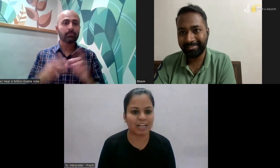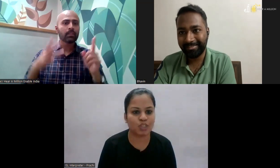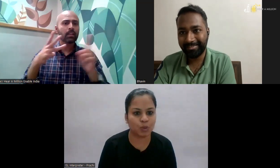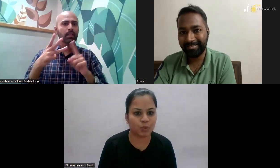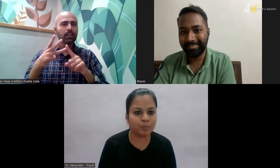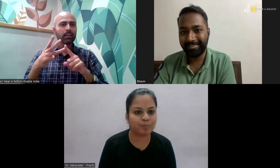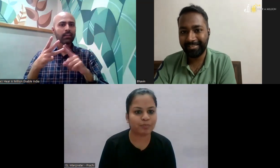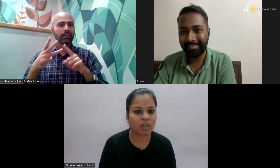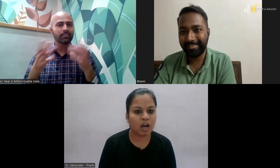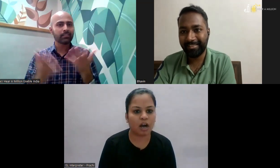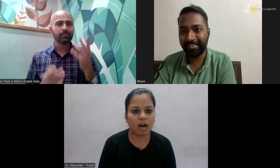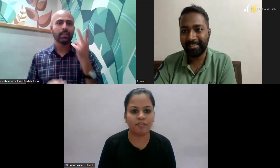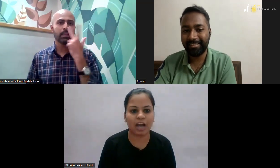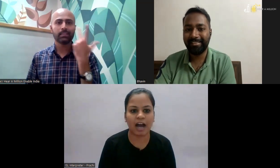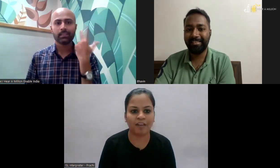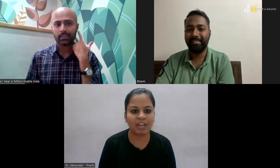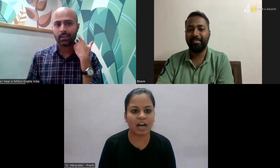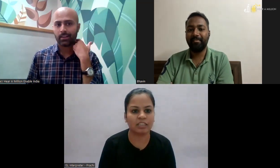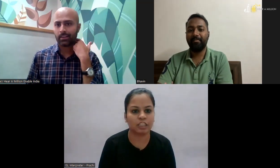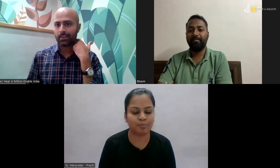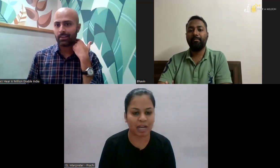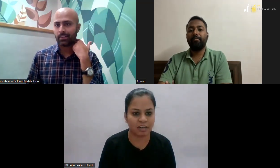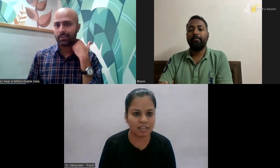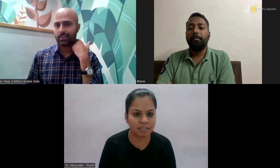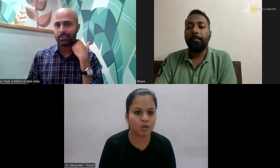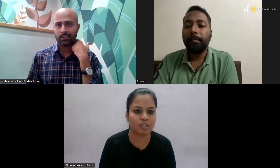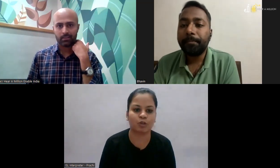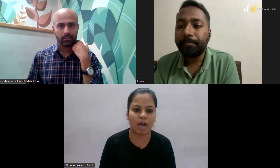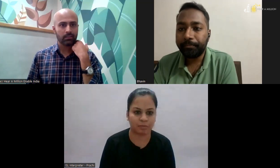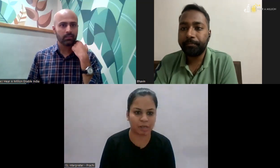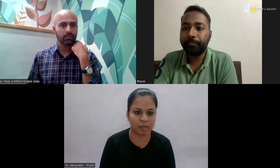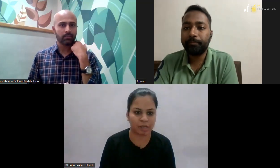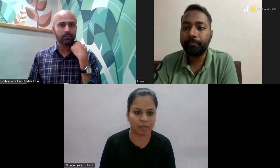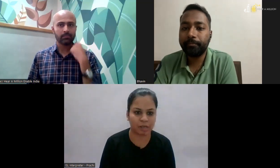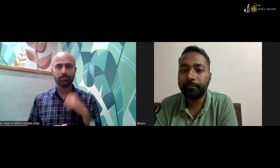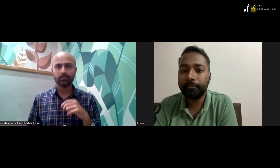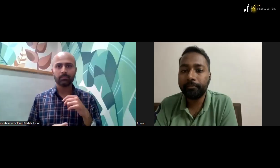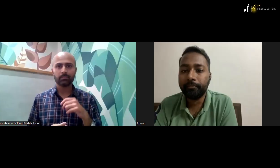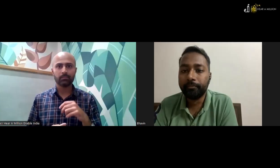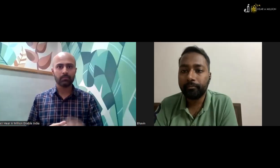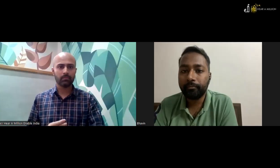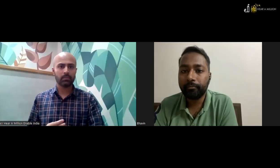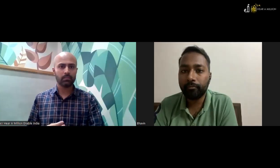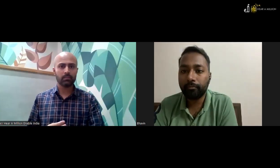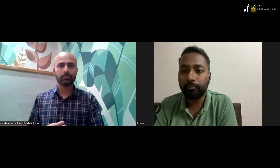All right, so we are having our third panelist, who is Sudamni Pete, with